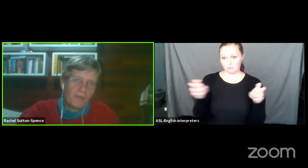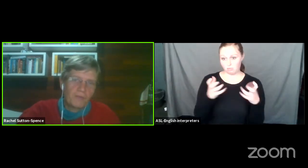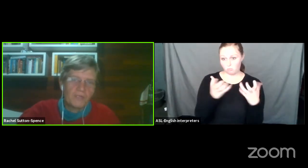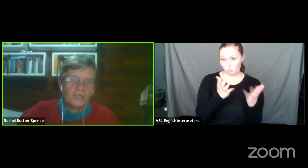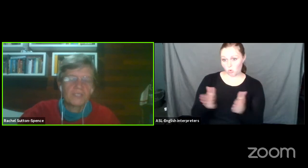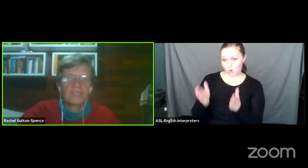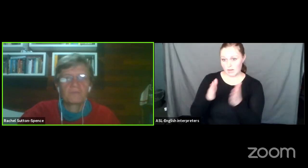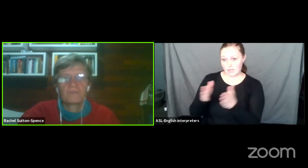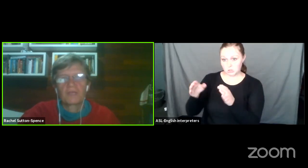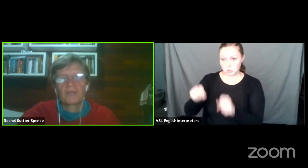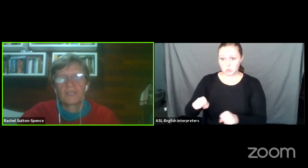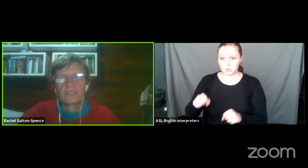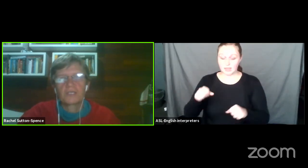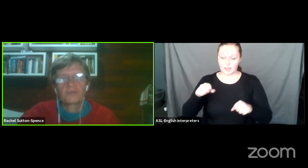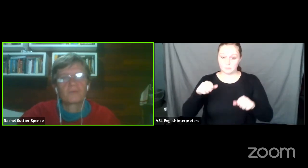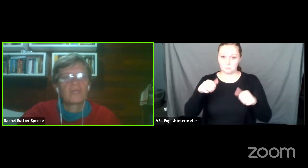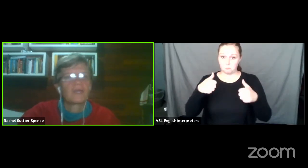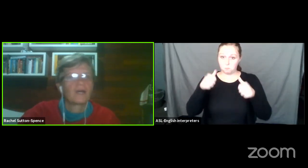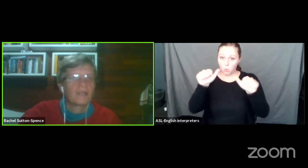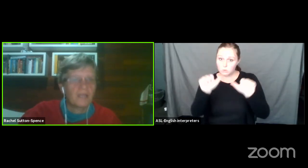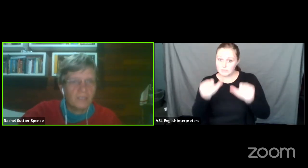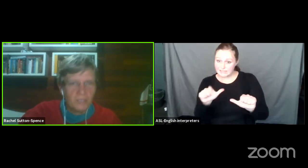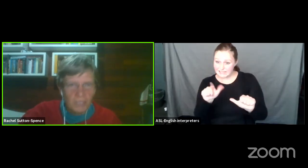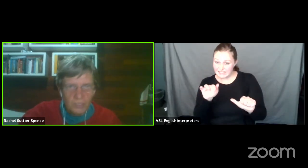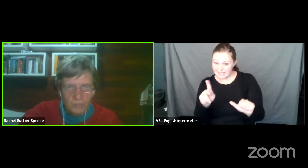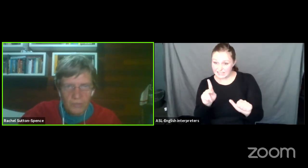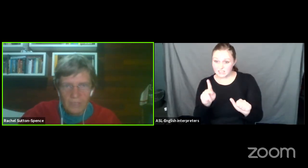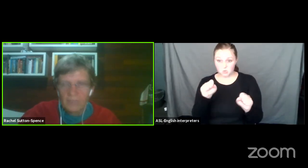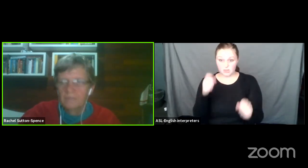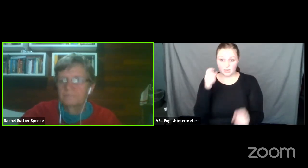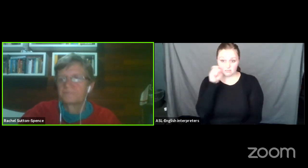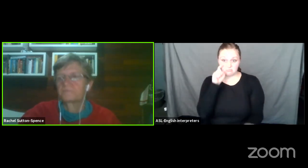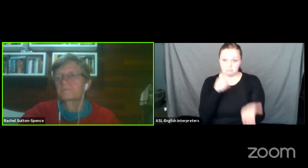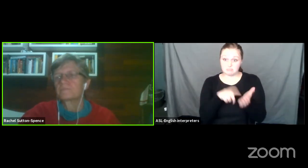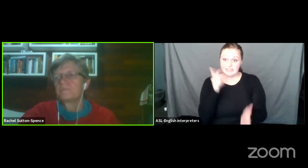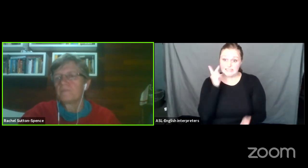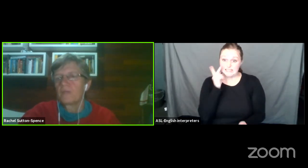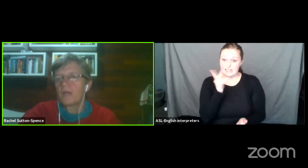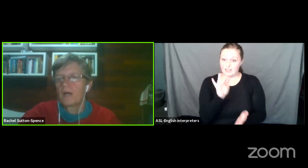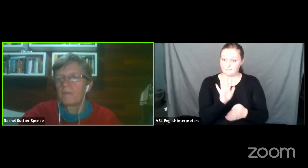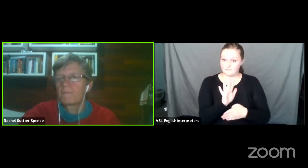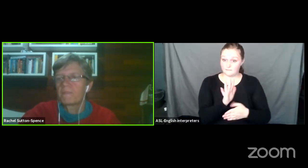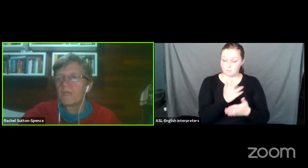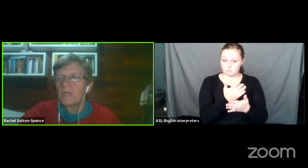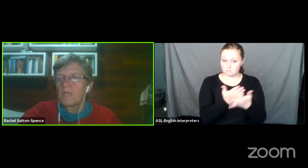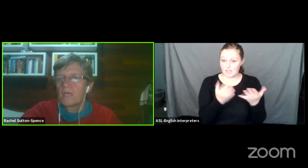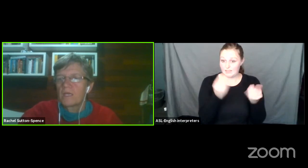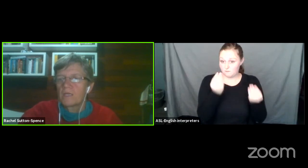If people are interested, they could get in touch with me and I can send you the link.